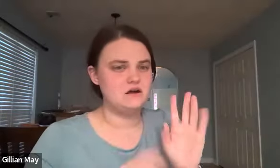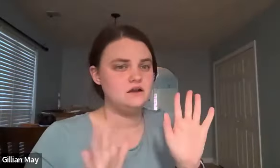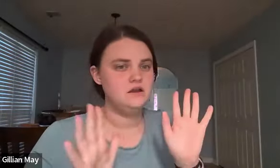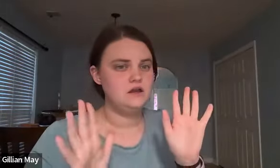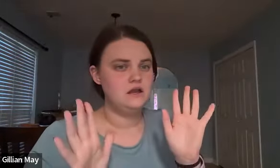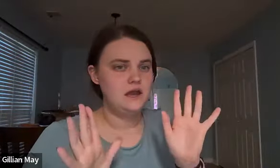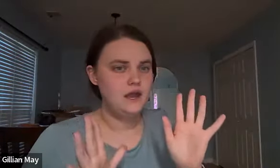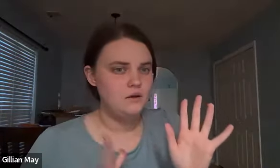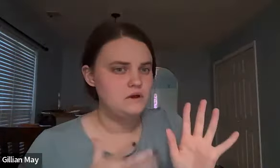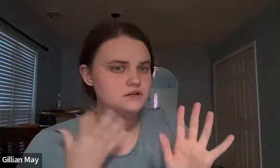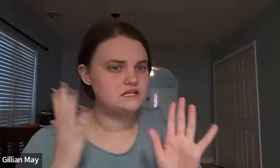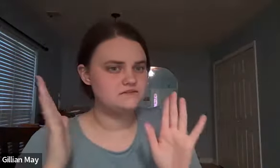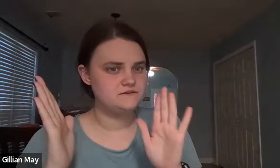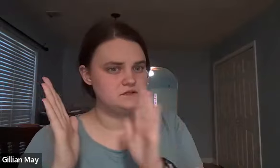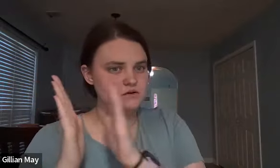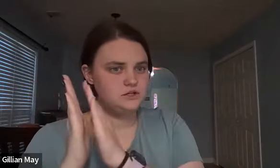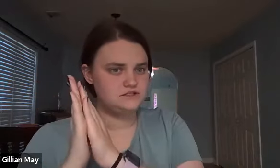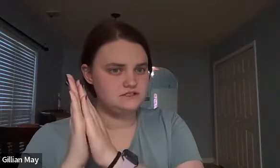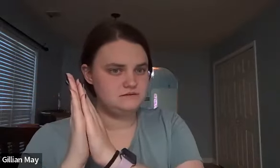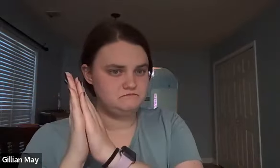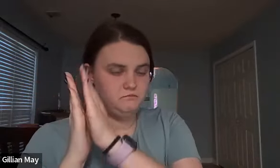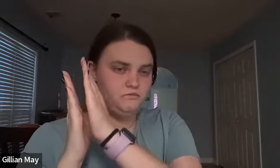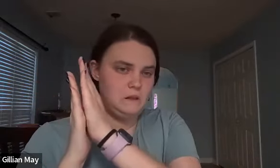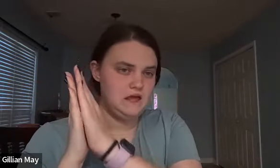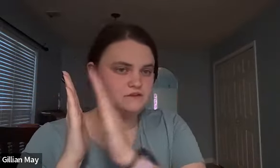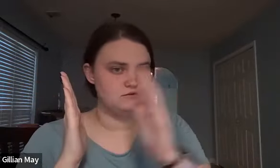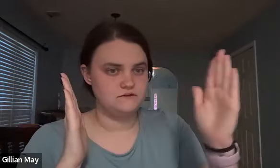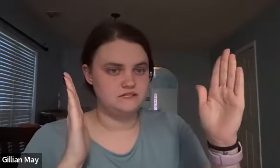o'clock. How well do you guys feel on your 11 through 15,